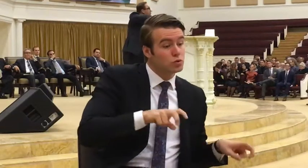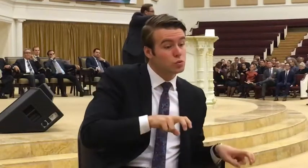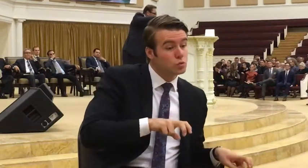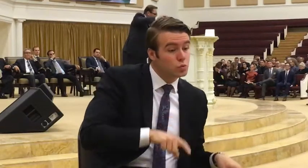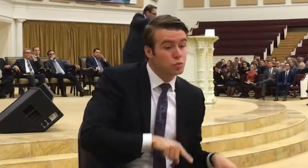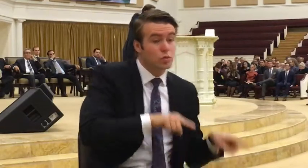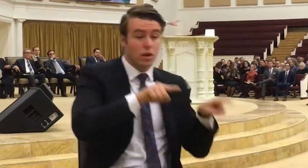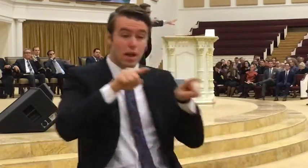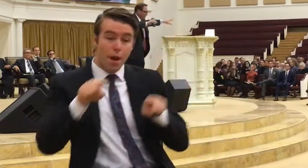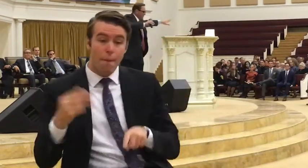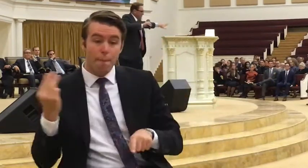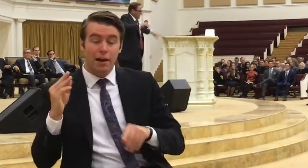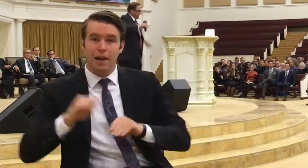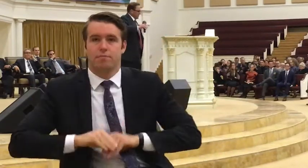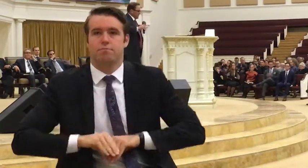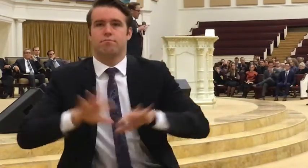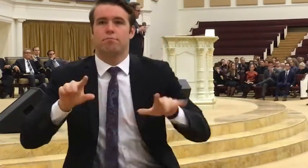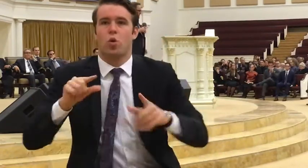His workforce.